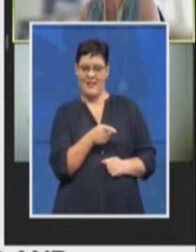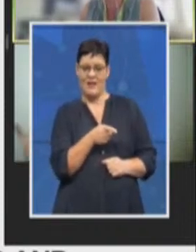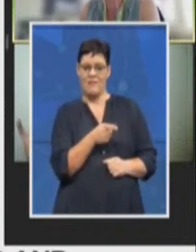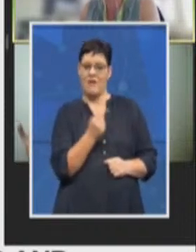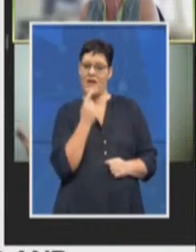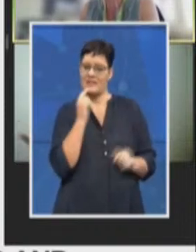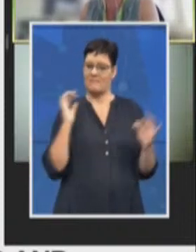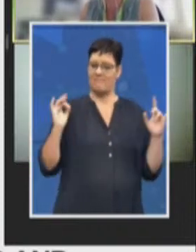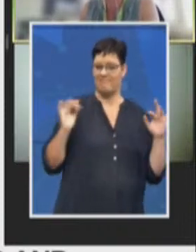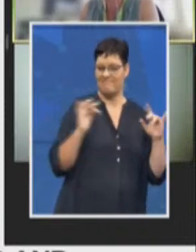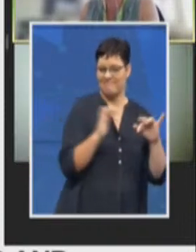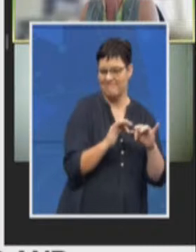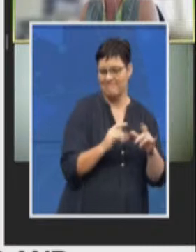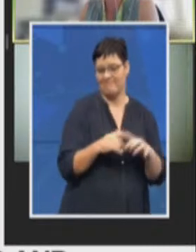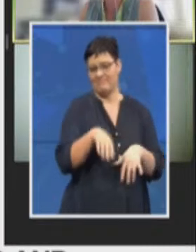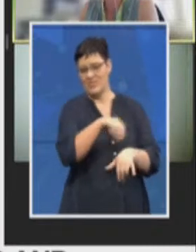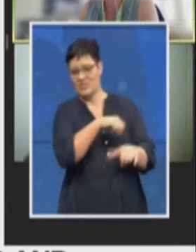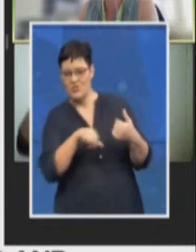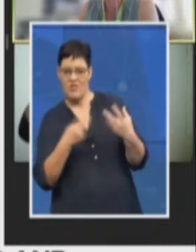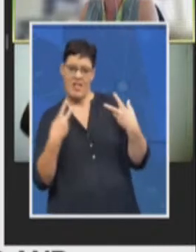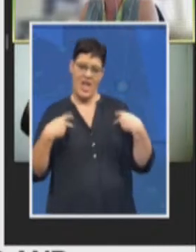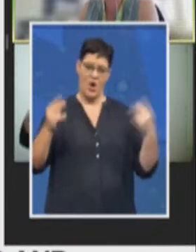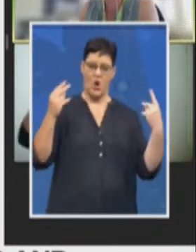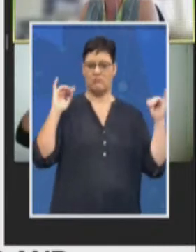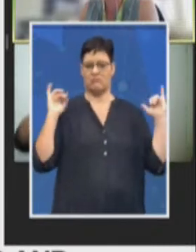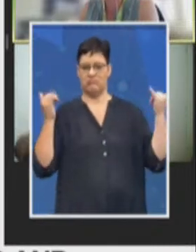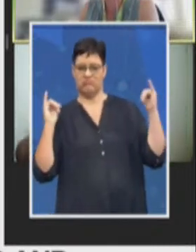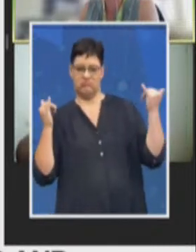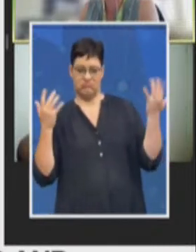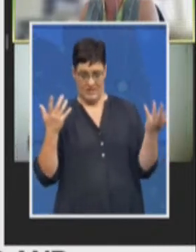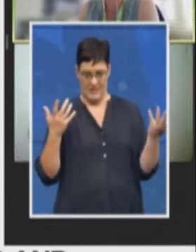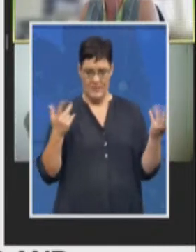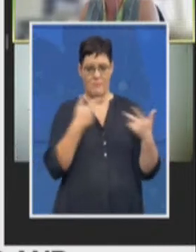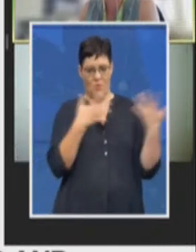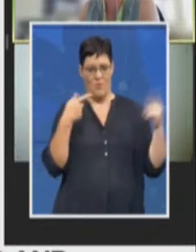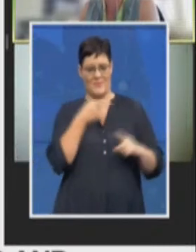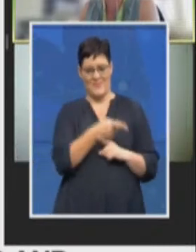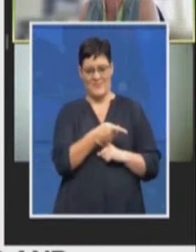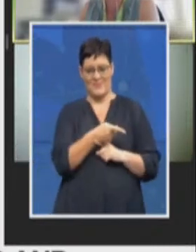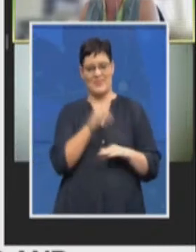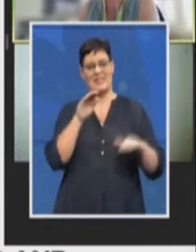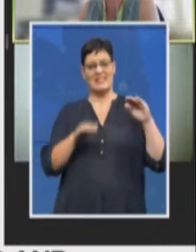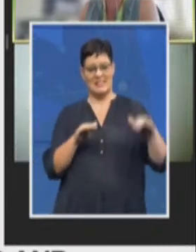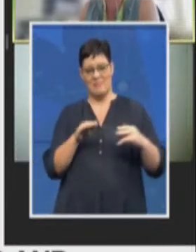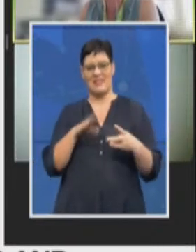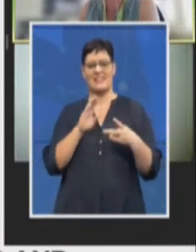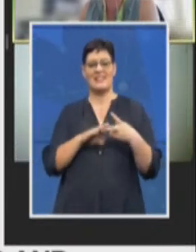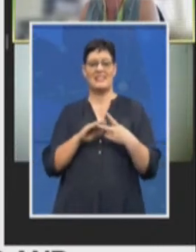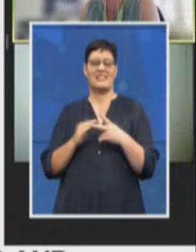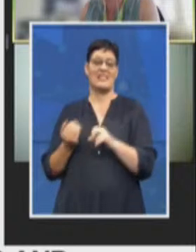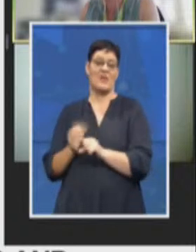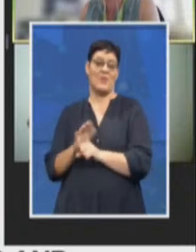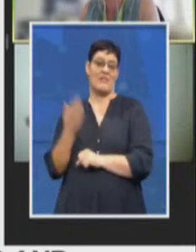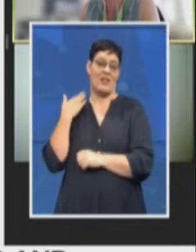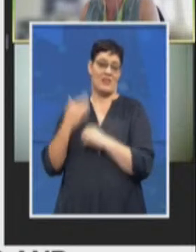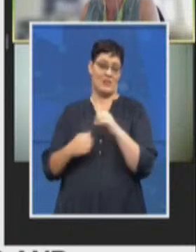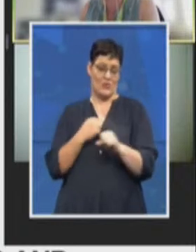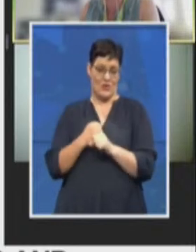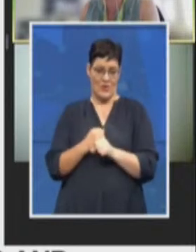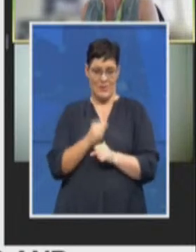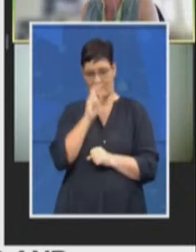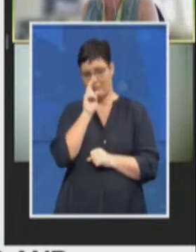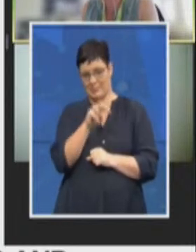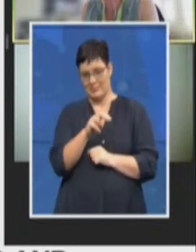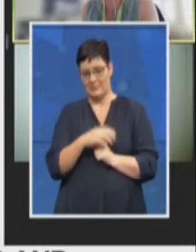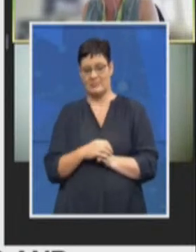and socialize, and thus similar to the second wave we saw last year, very much started in these younger age